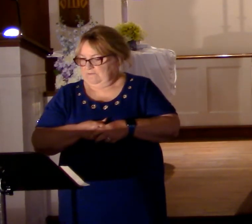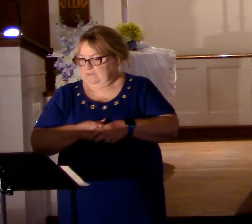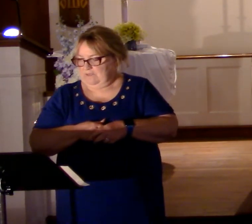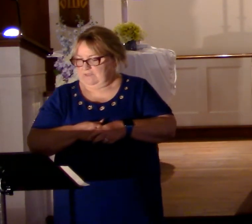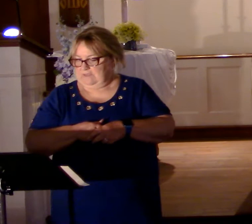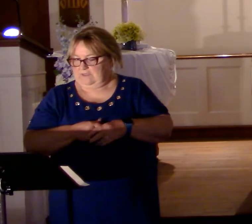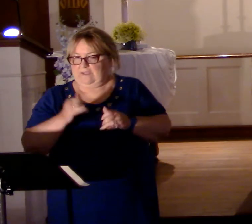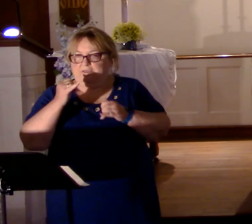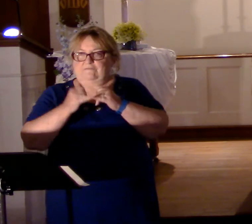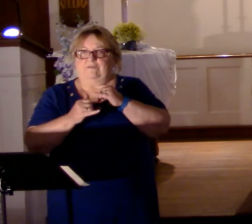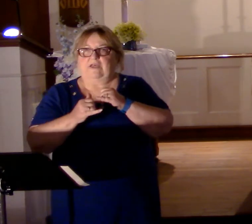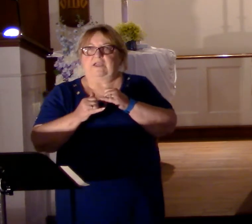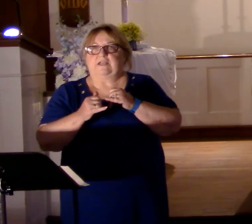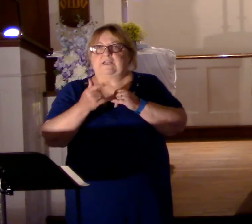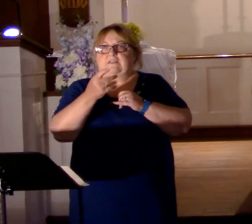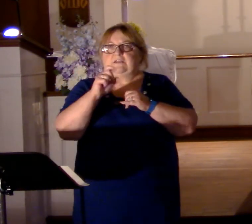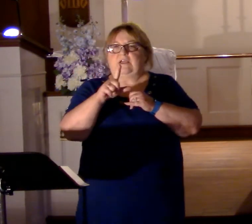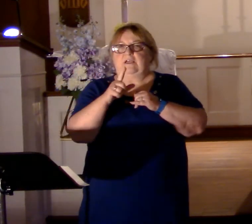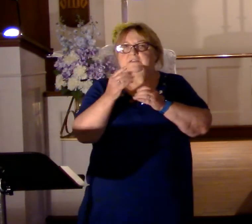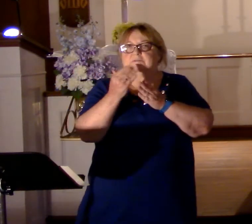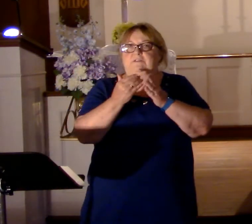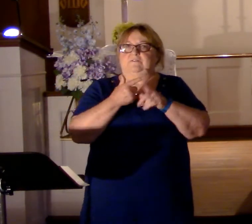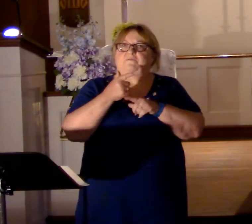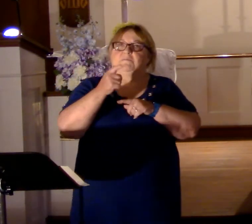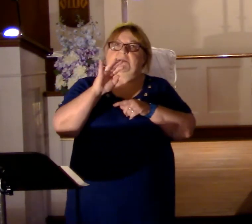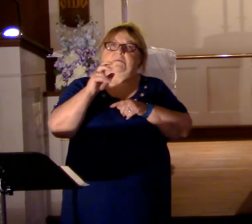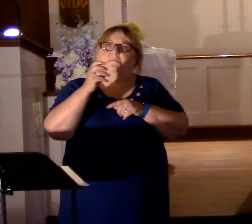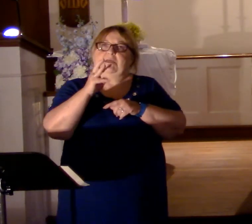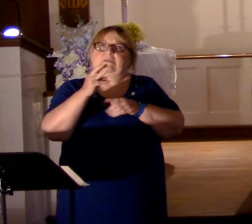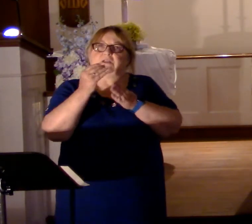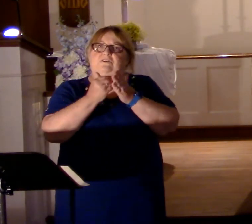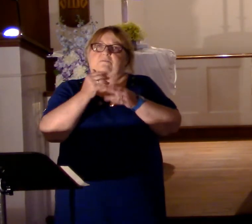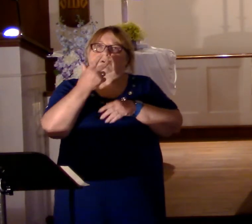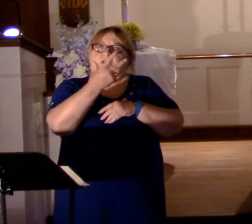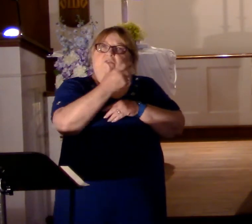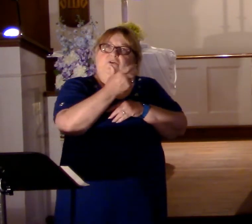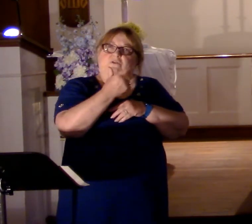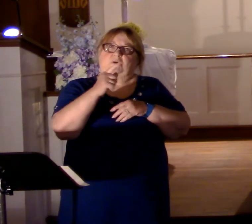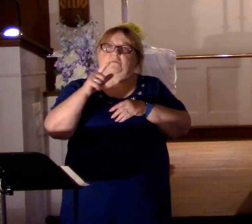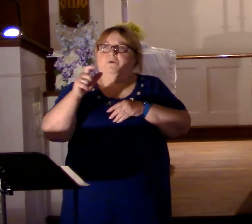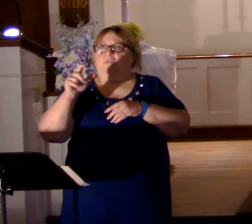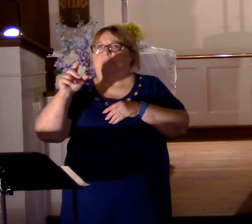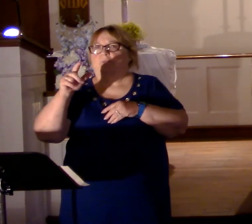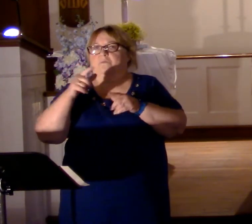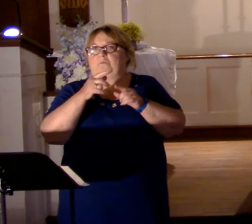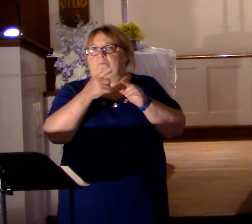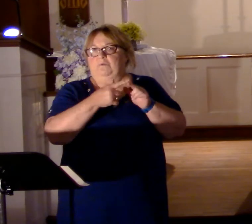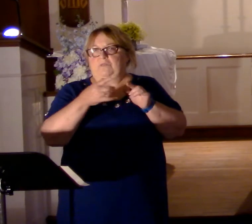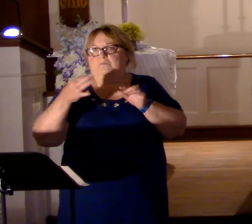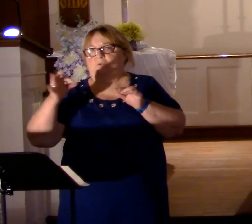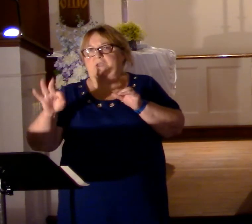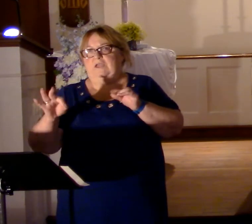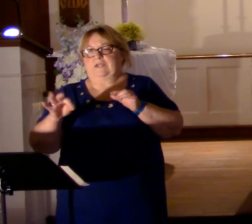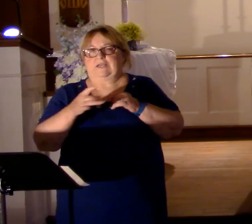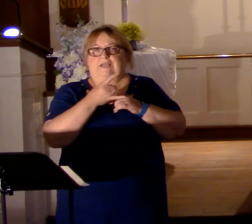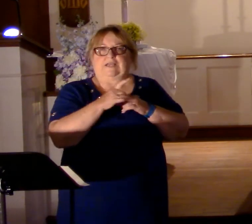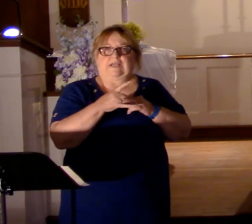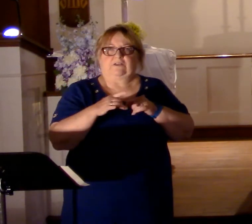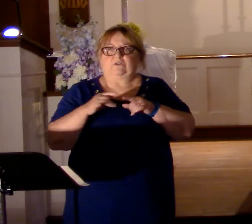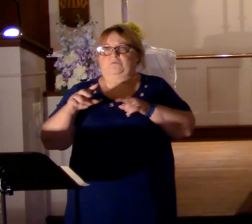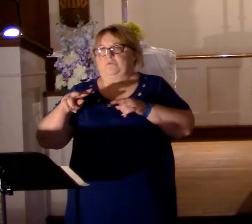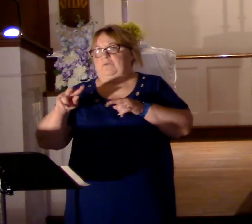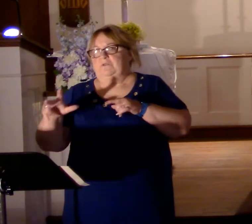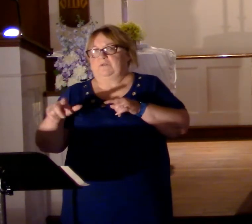And finally, our gospel lesson comes from the book of Matthew, chapter 13, verses 1 through 9 and 18 through